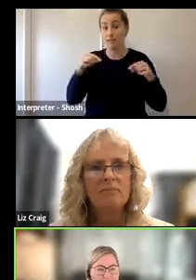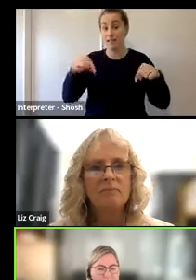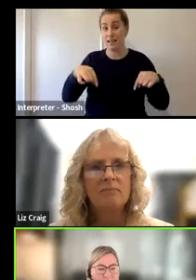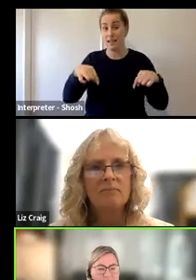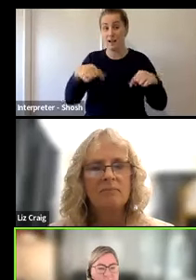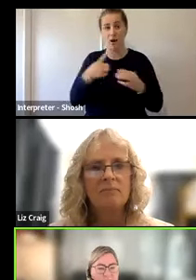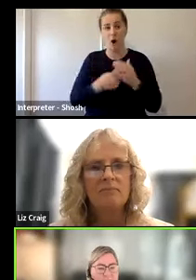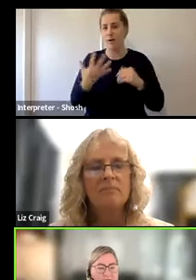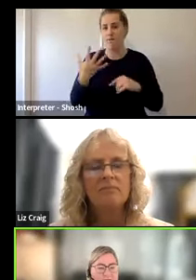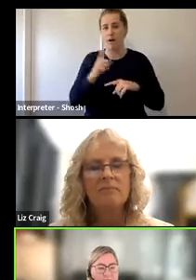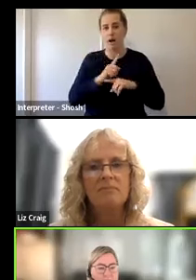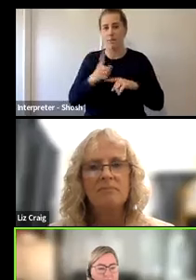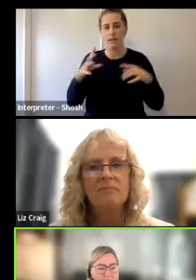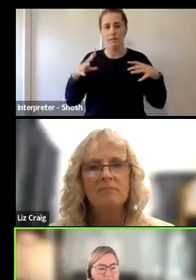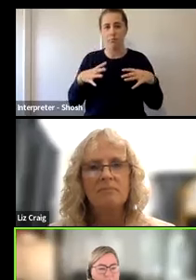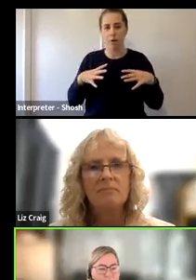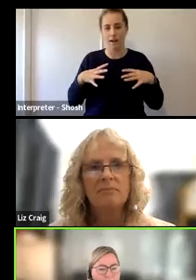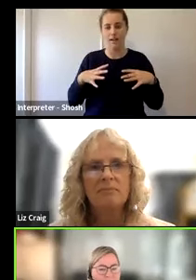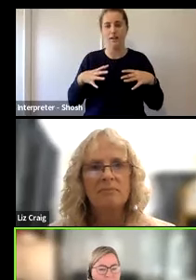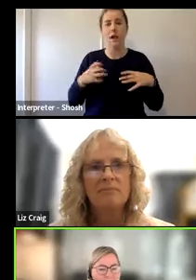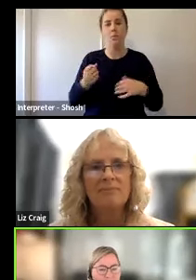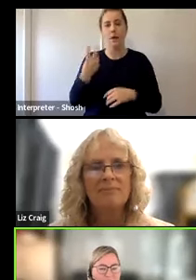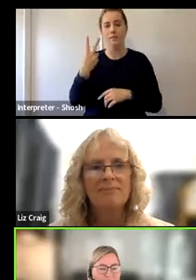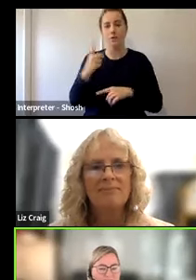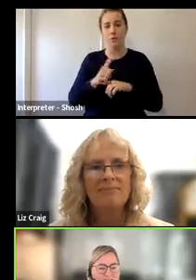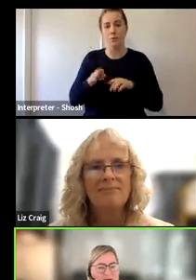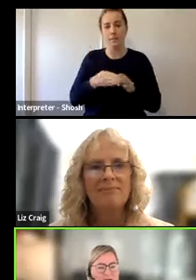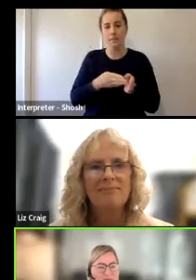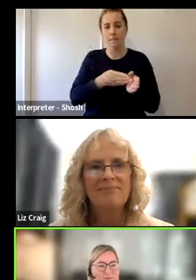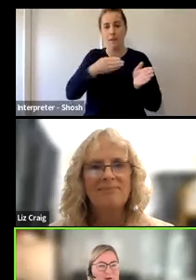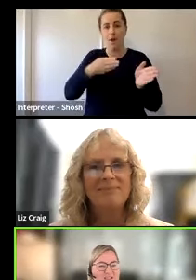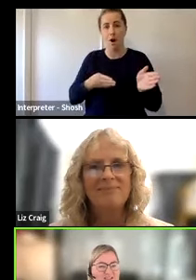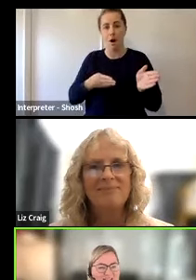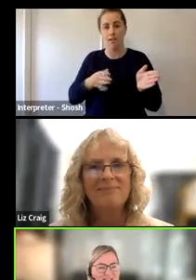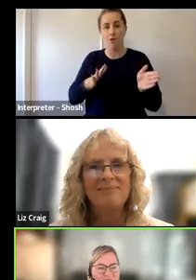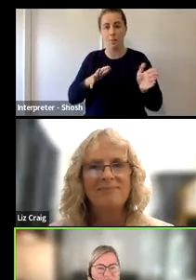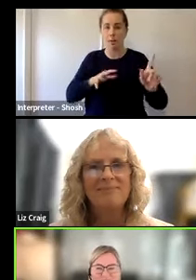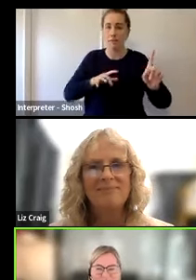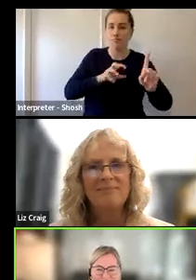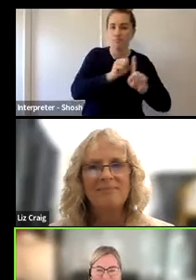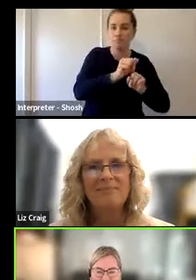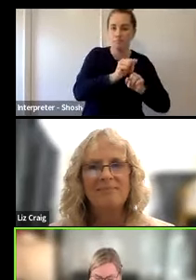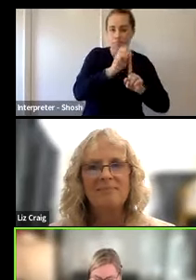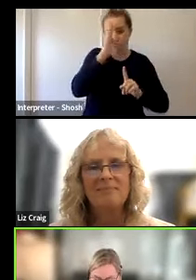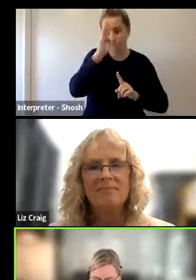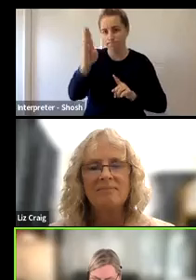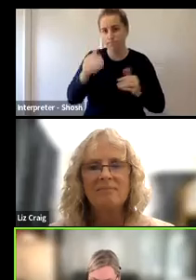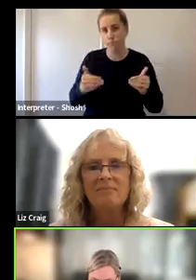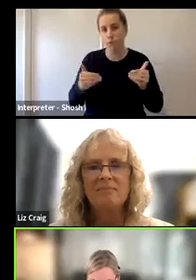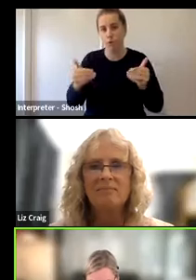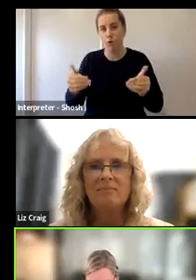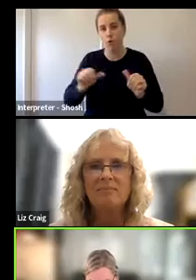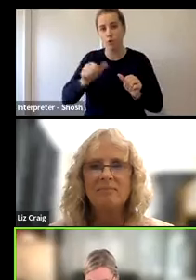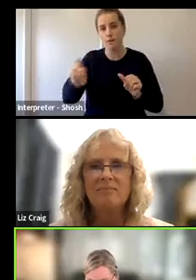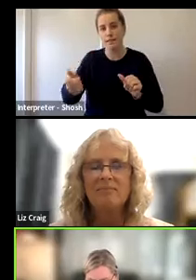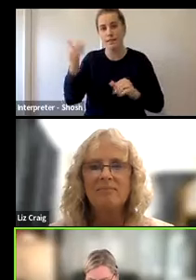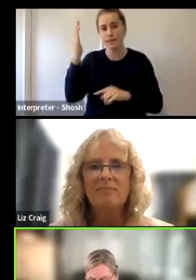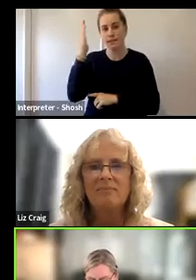be a 5-minute break, and we're 2 minutes behind. So we might just move straight on to our